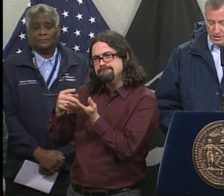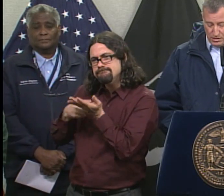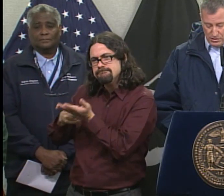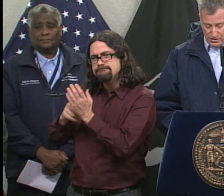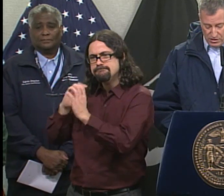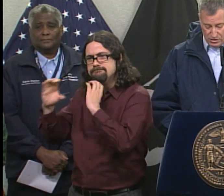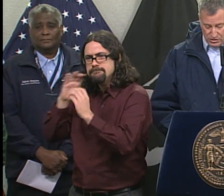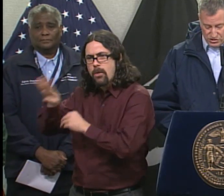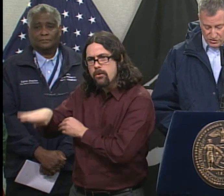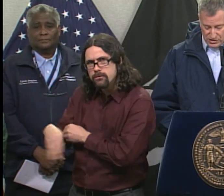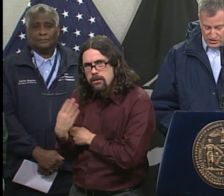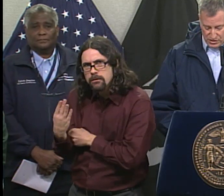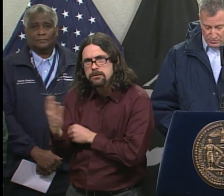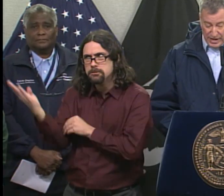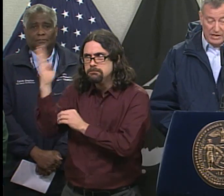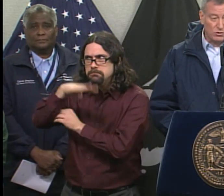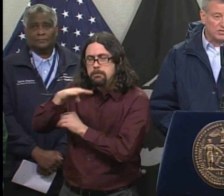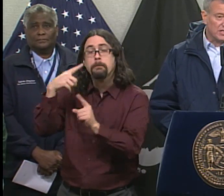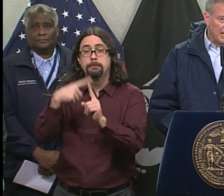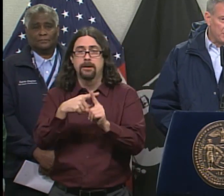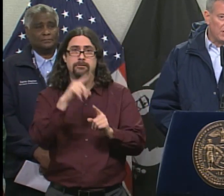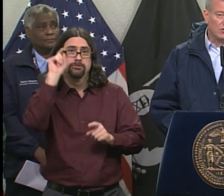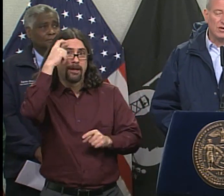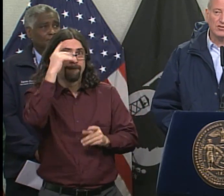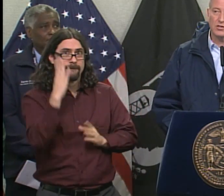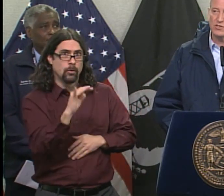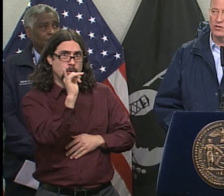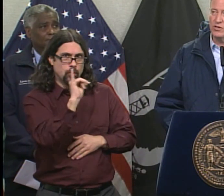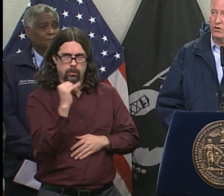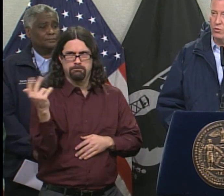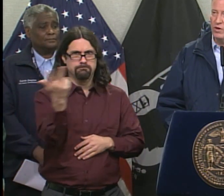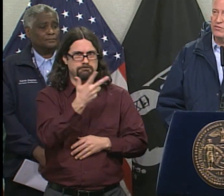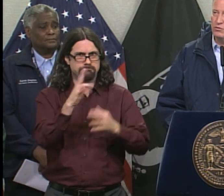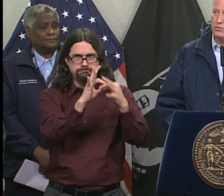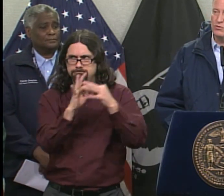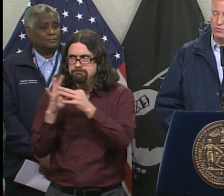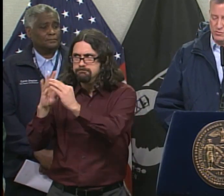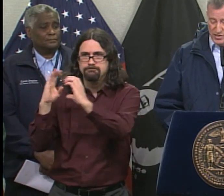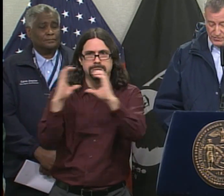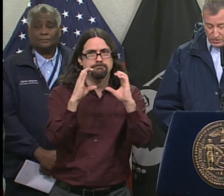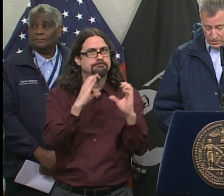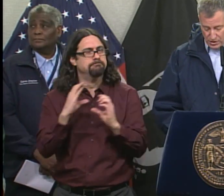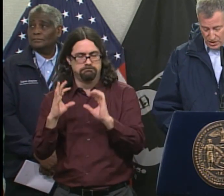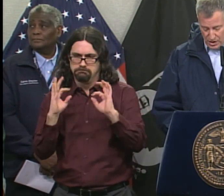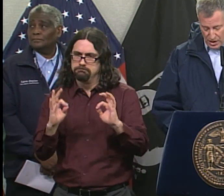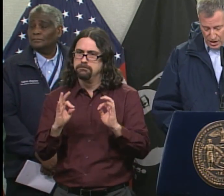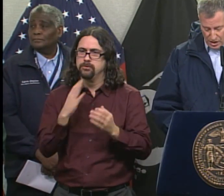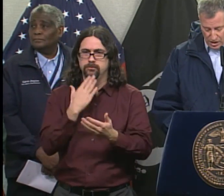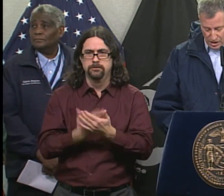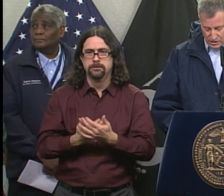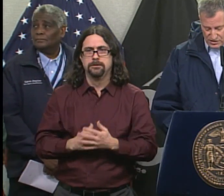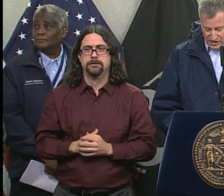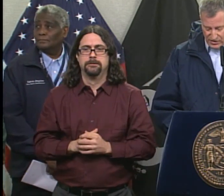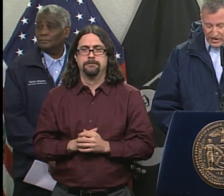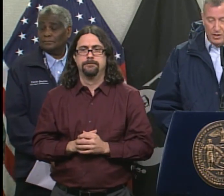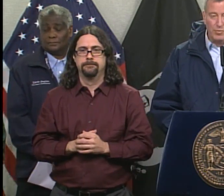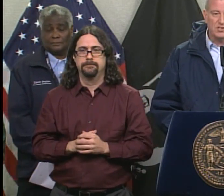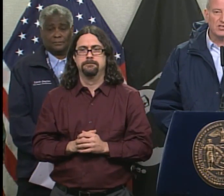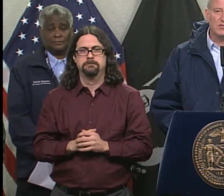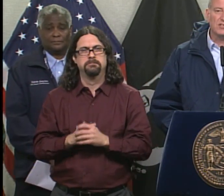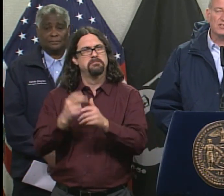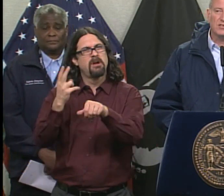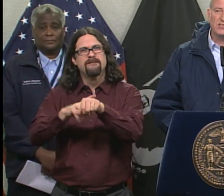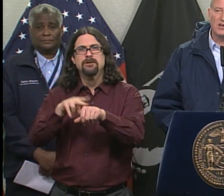gotten their service back. Of course, they kept the underground service going the whole way through, which was pivotal. 7 a.m.